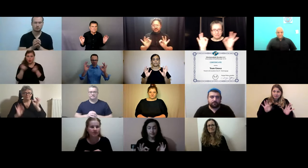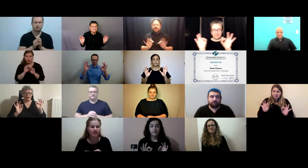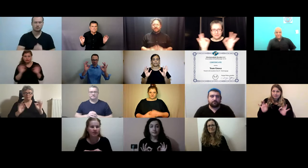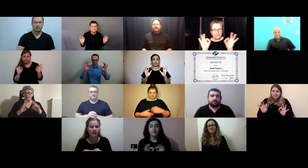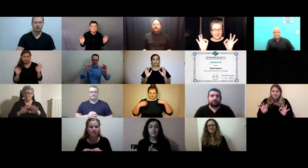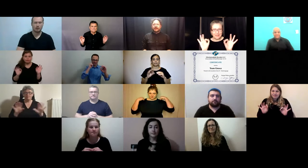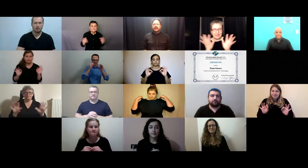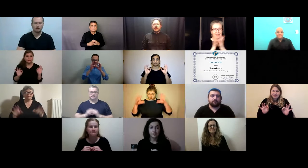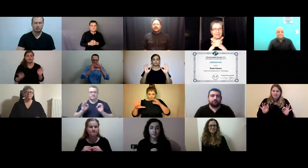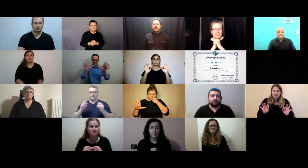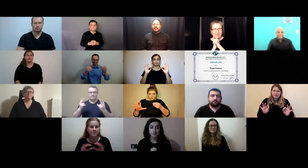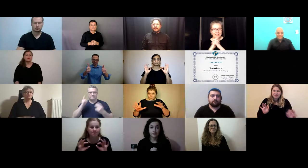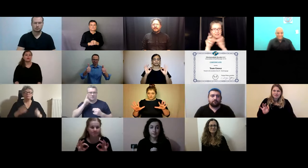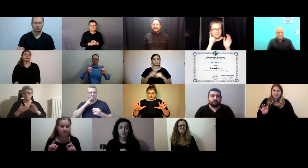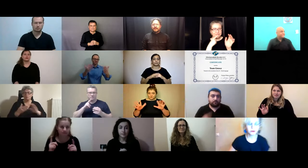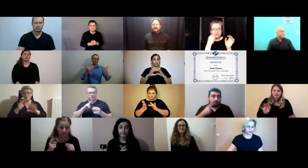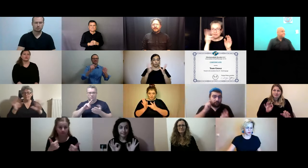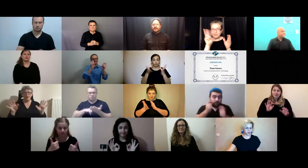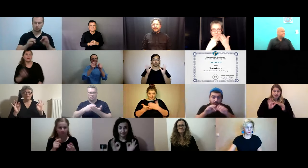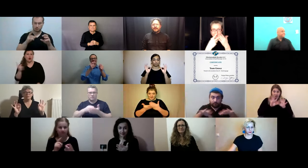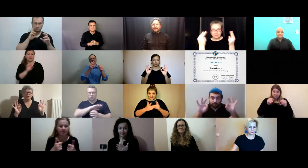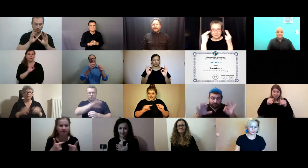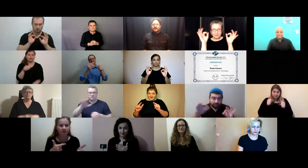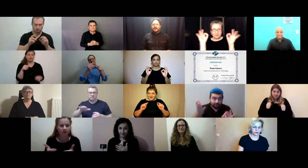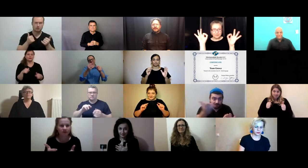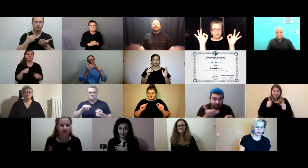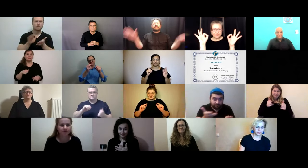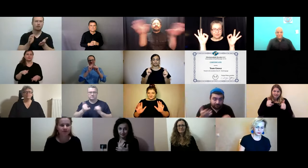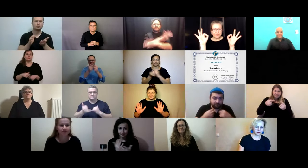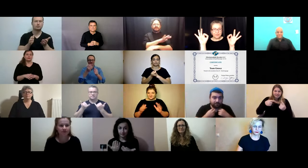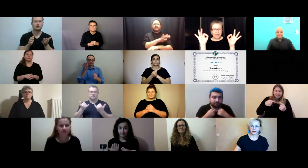Have you said yet? You know.